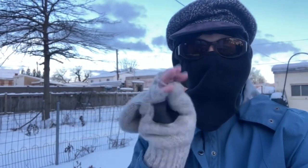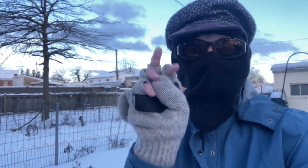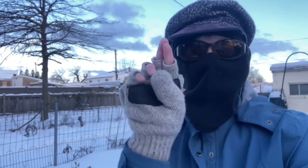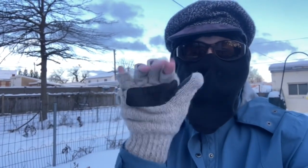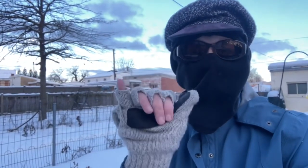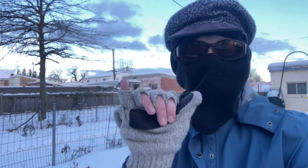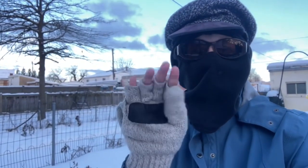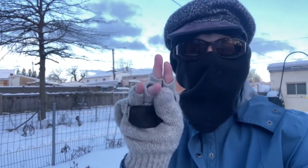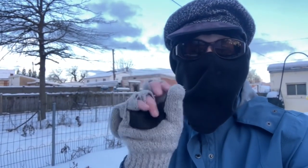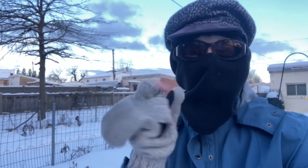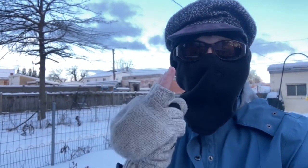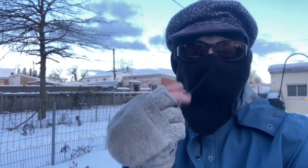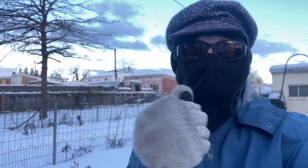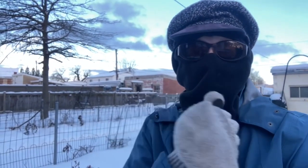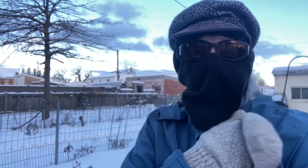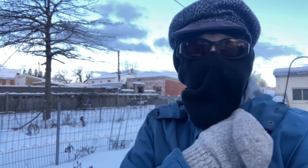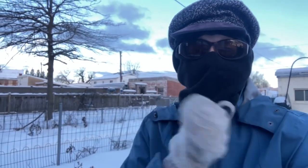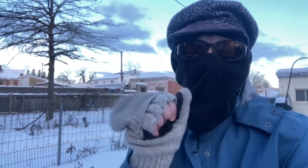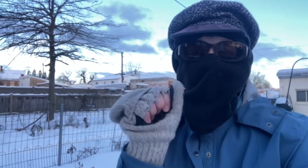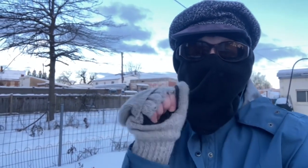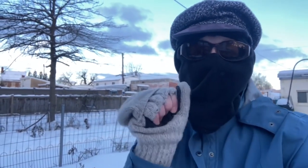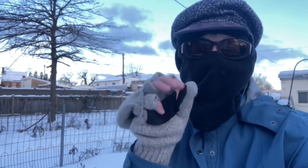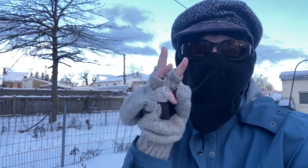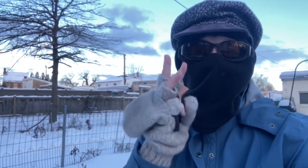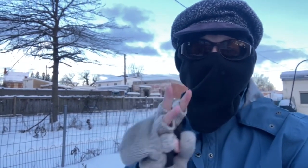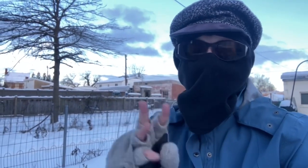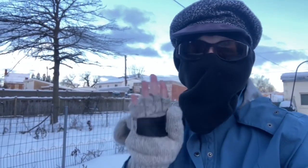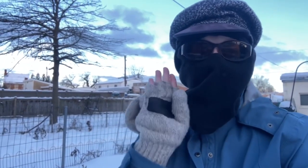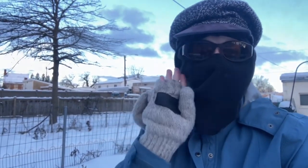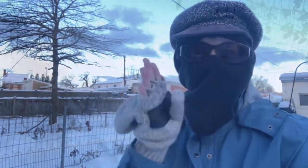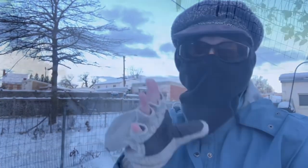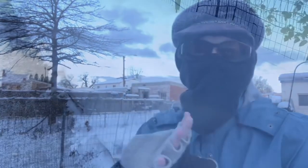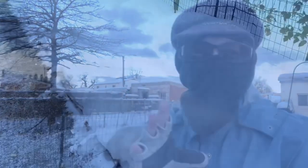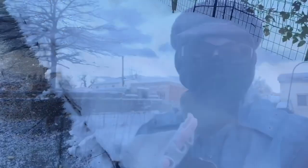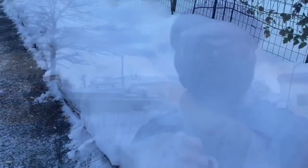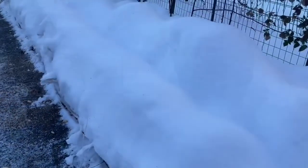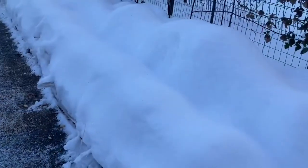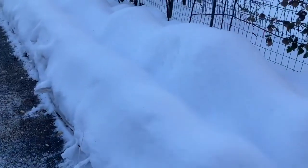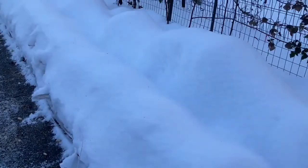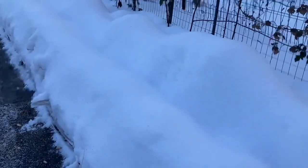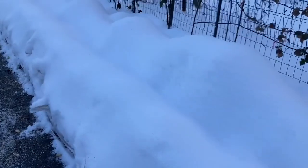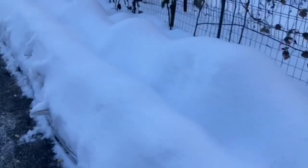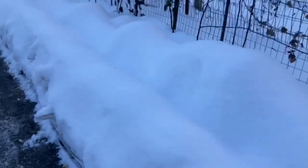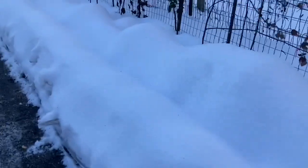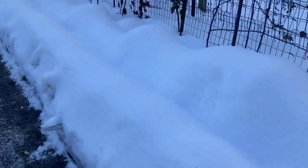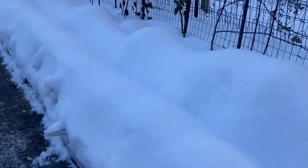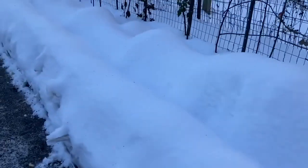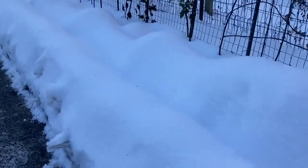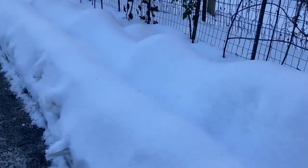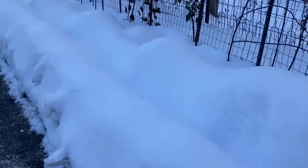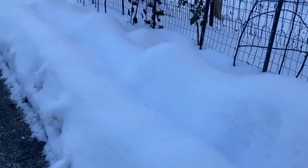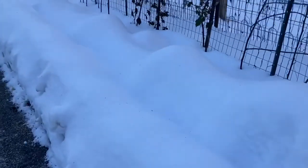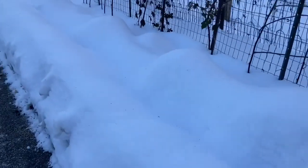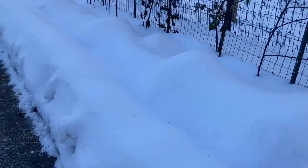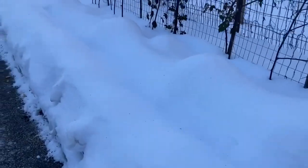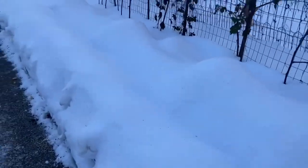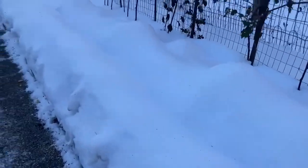it loves the cold. It's going to do just fine.